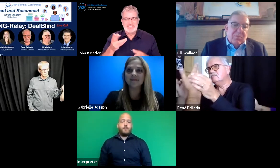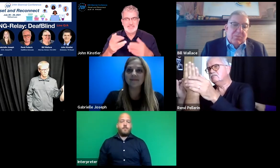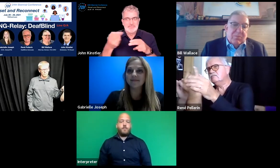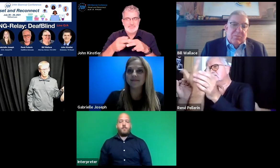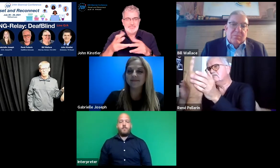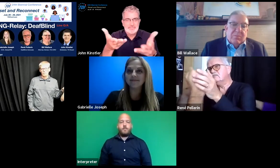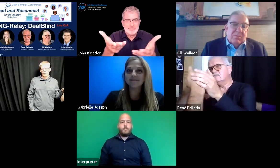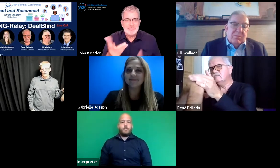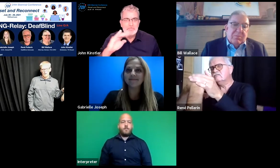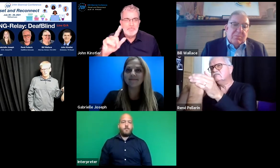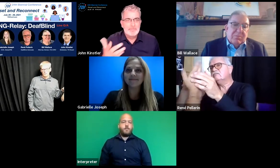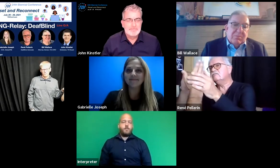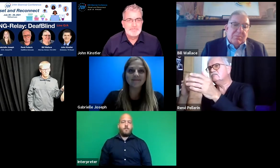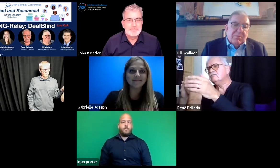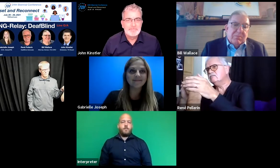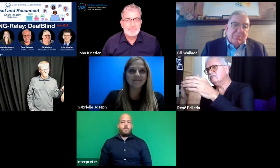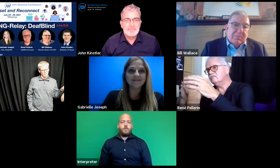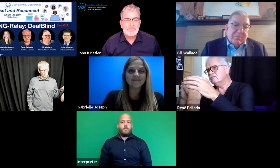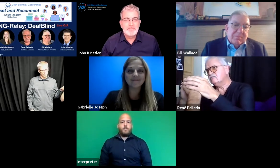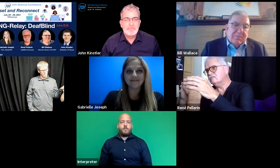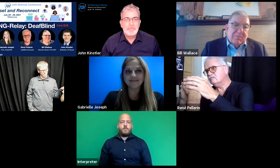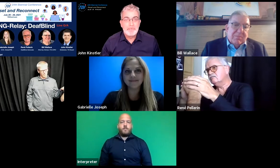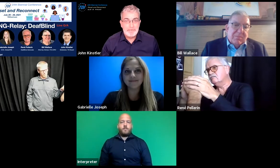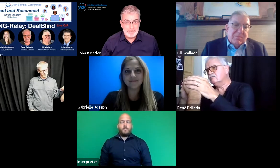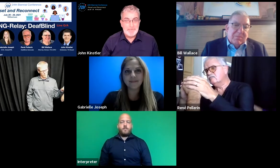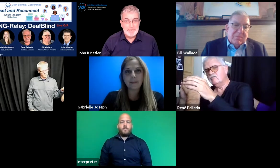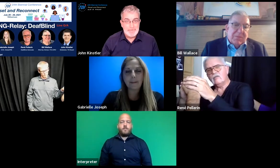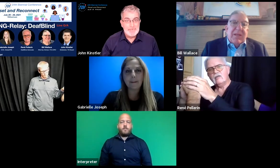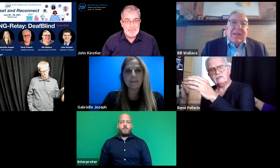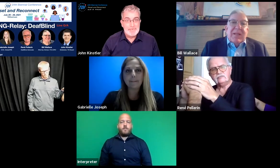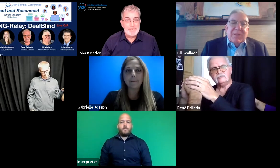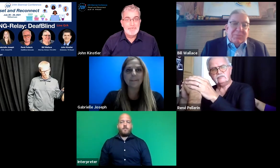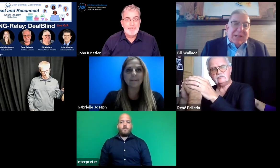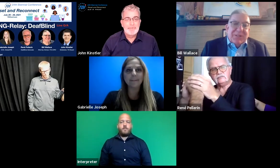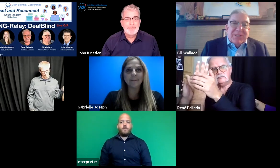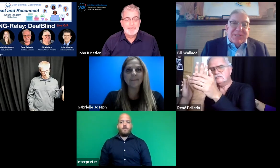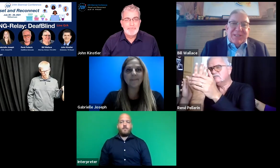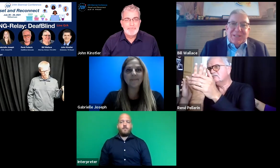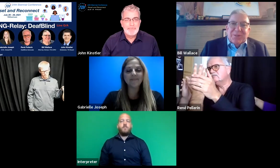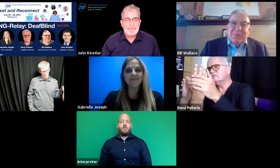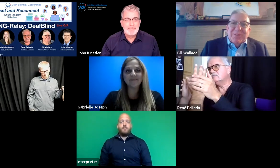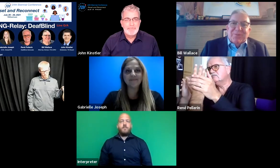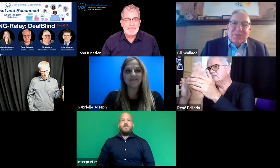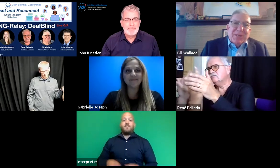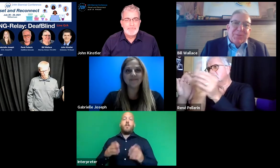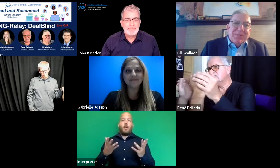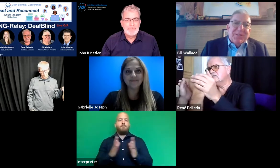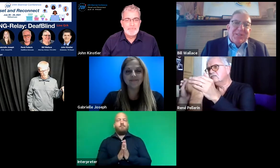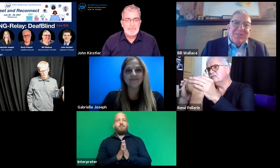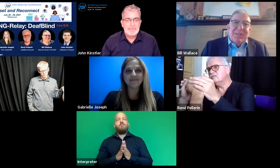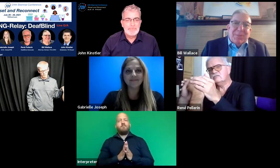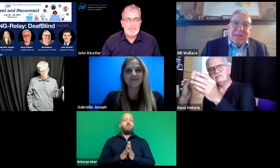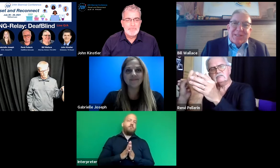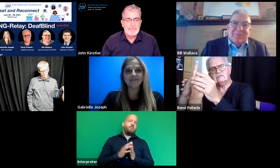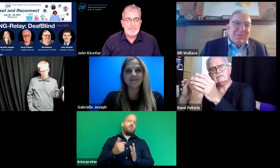Okay, I'd like to go ahead and turn it over to Bill, and then we'll wrap it up here shortly. Go ahead, Bill. I'd just like to echo what Gabrielle